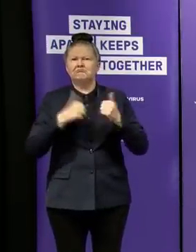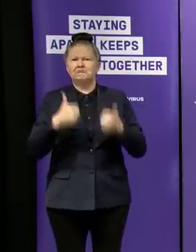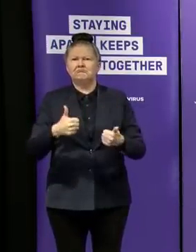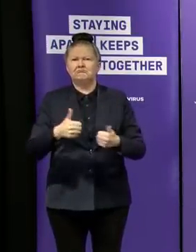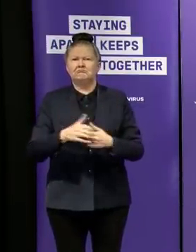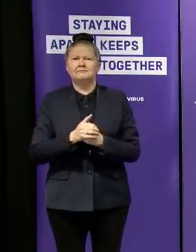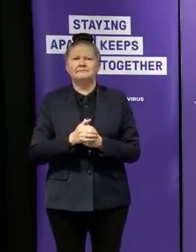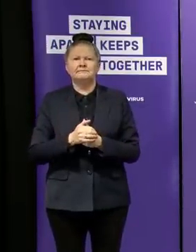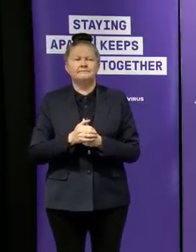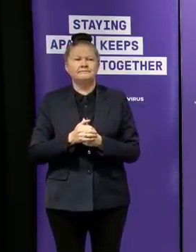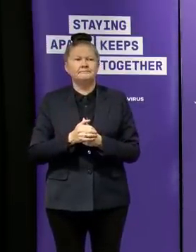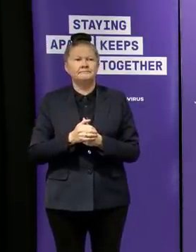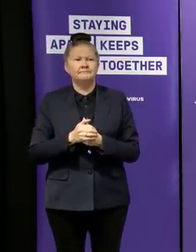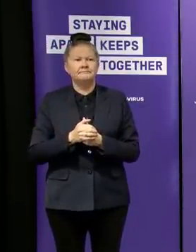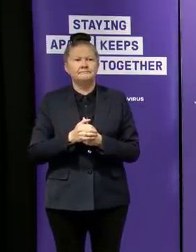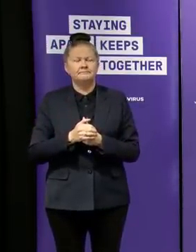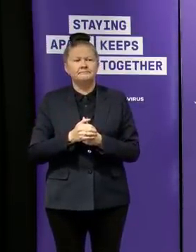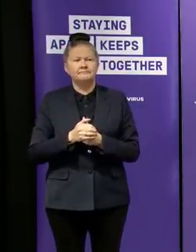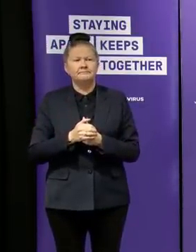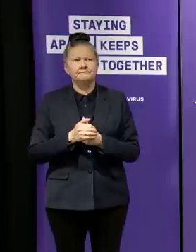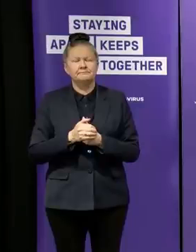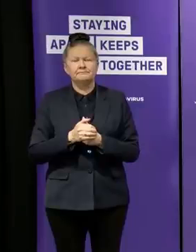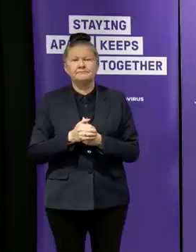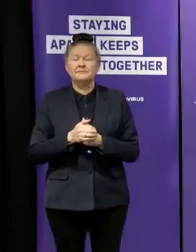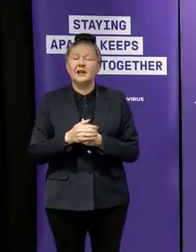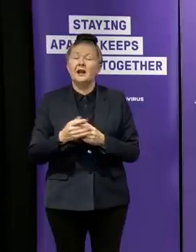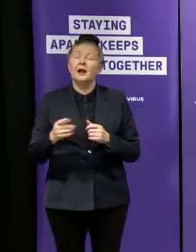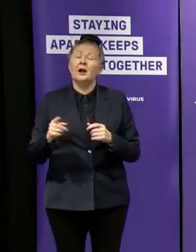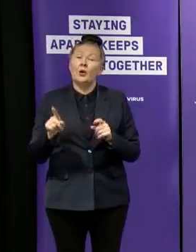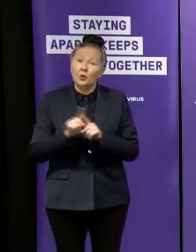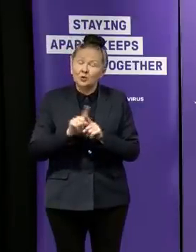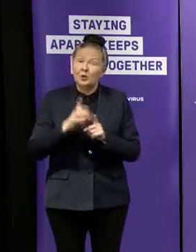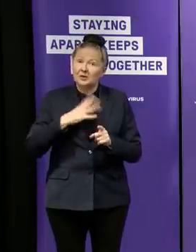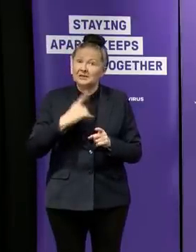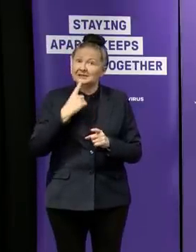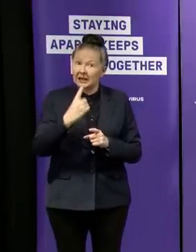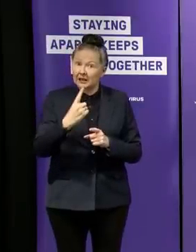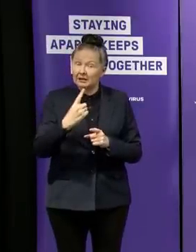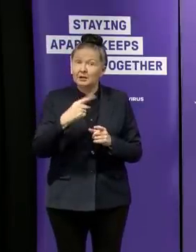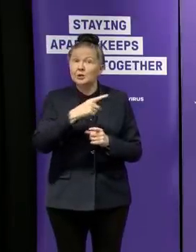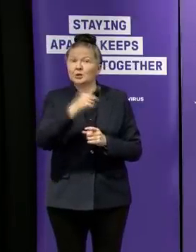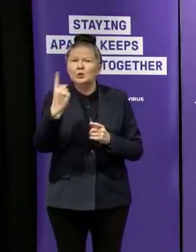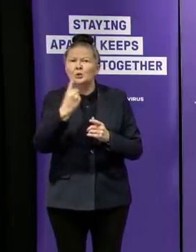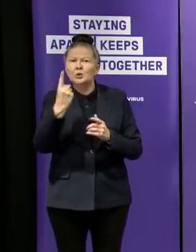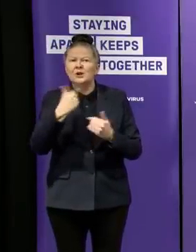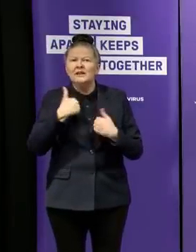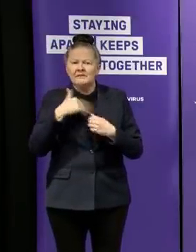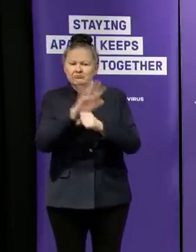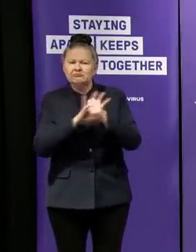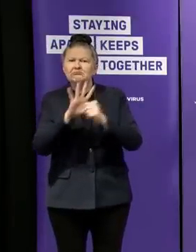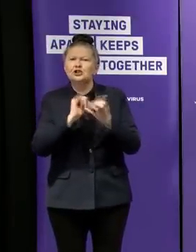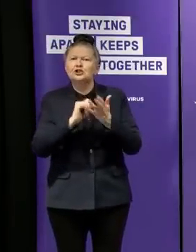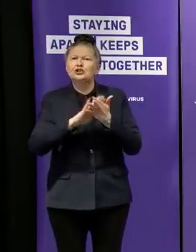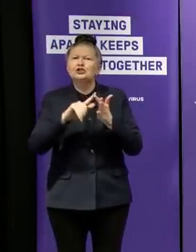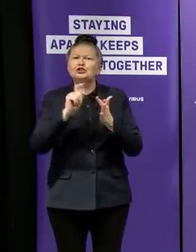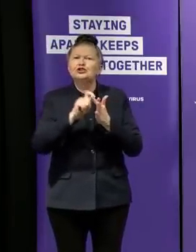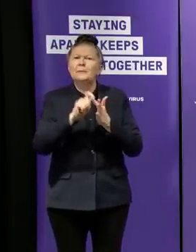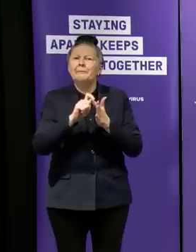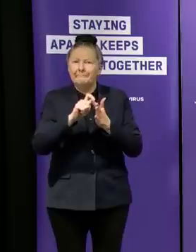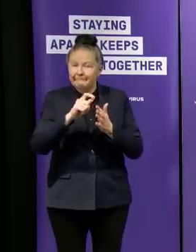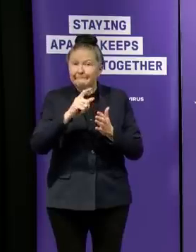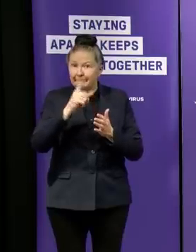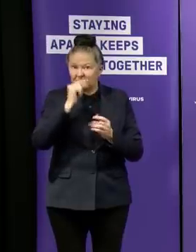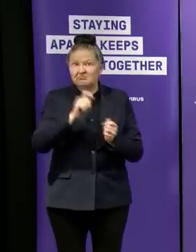that, for the Shepparton community, testing continues to be available today. The details are available on